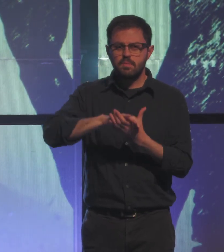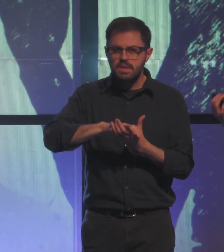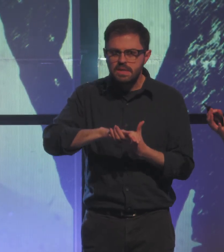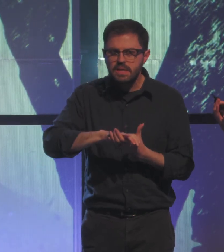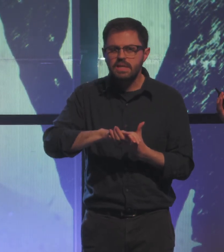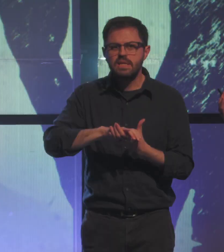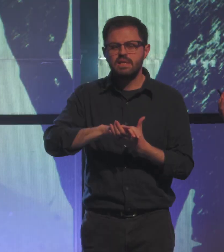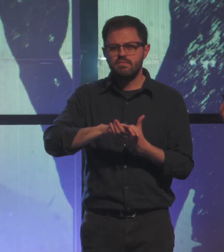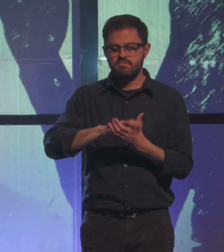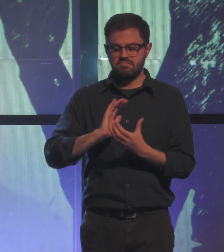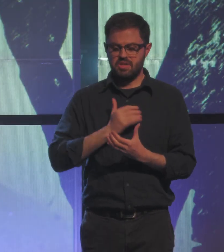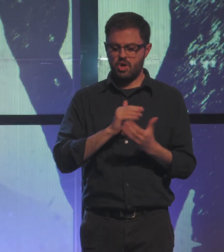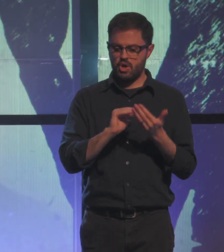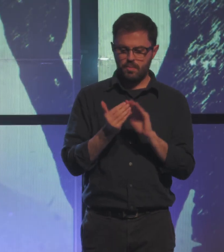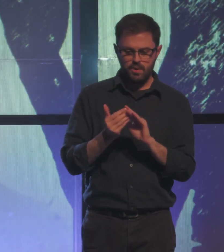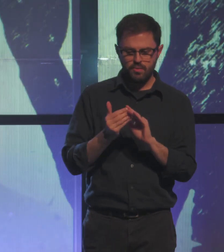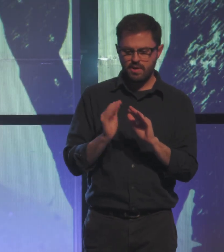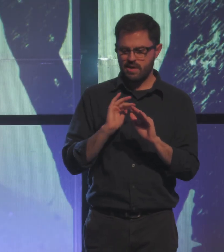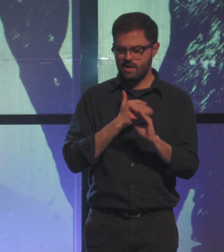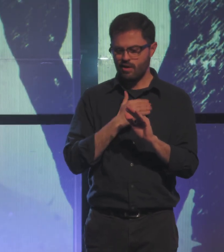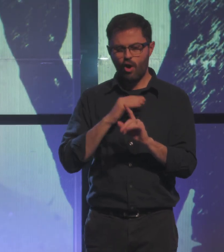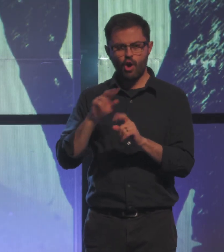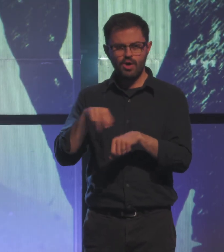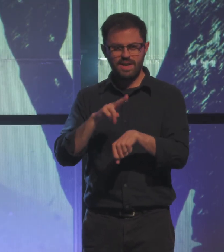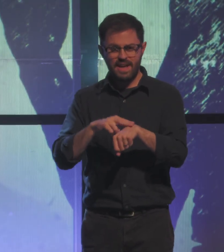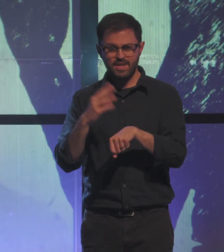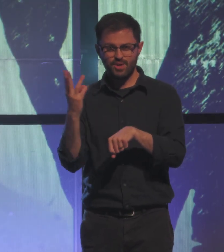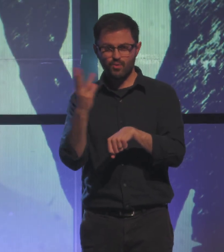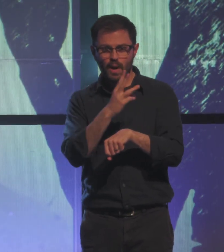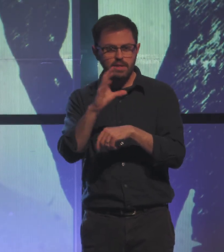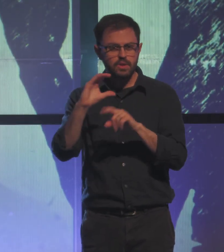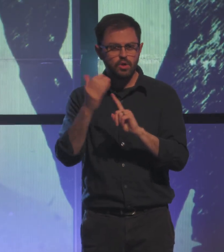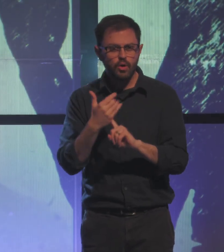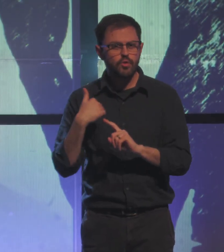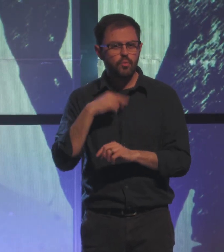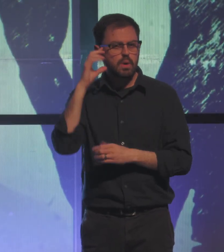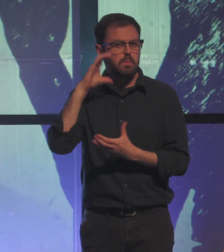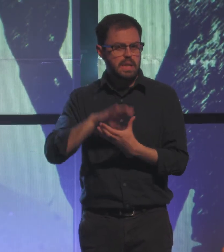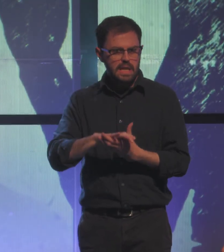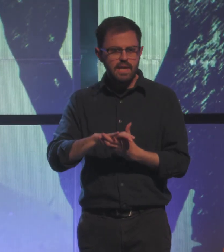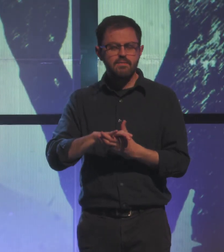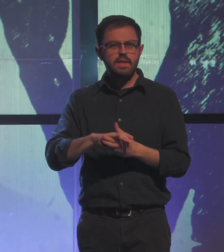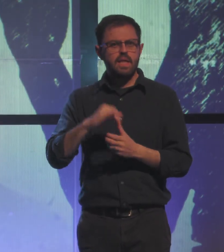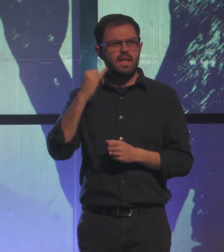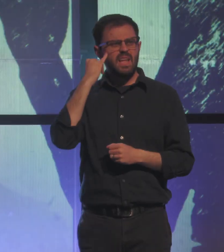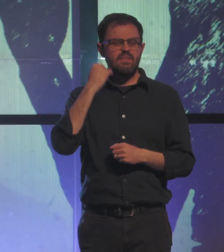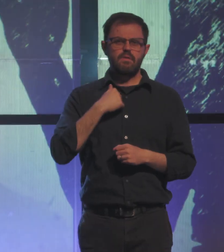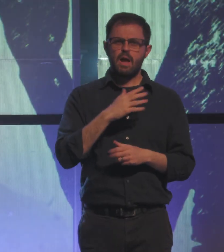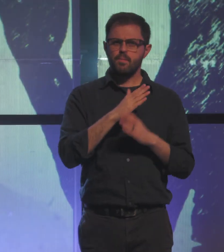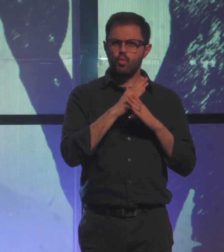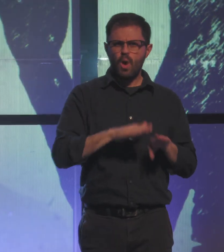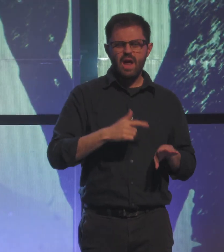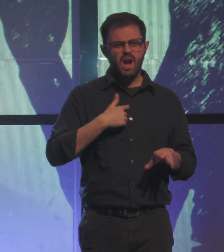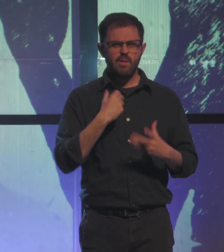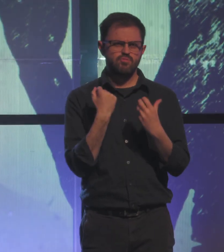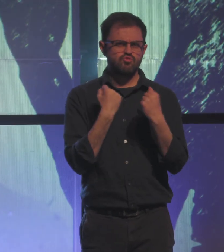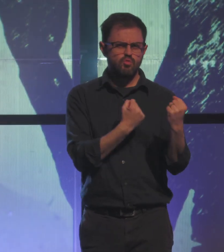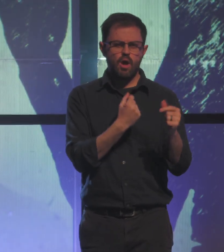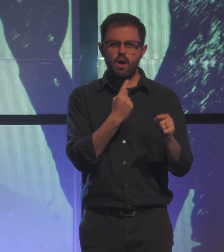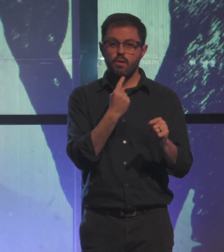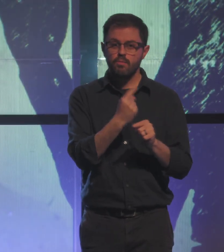community, as a nation, as a Western culture, that staying quiet makes me strong, right?